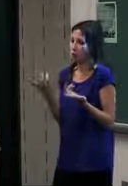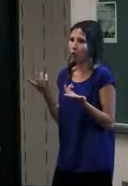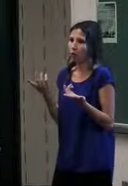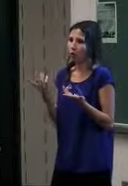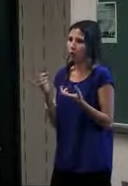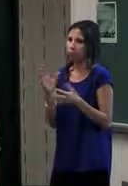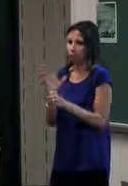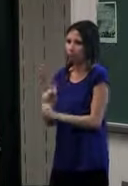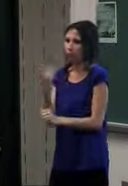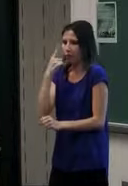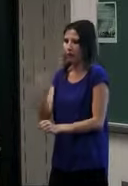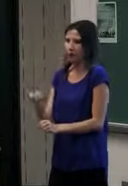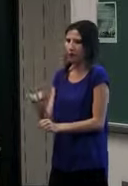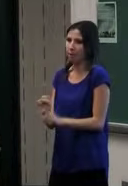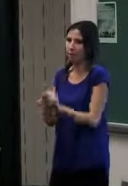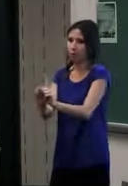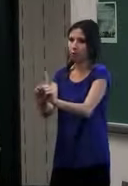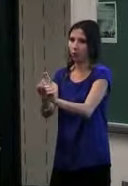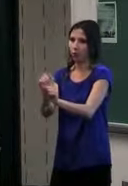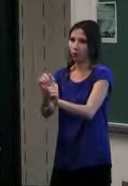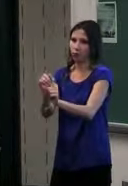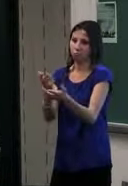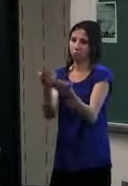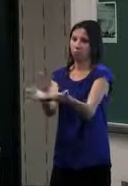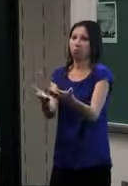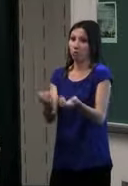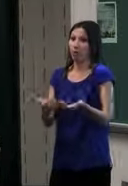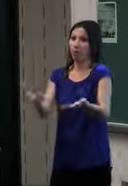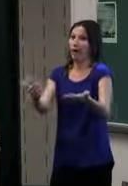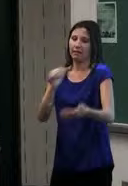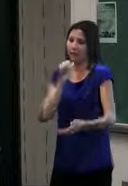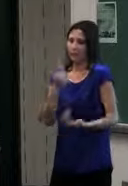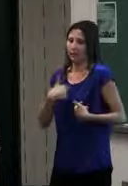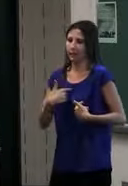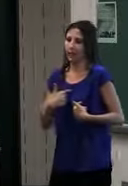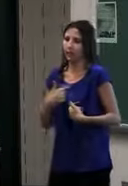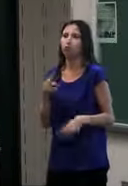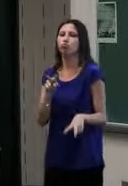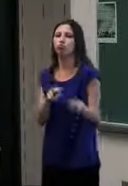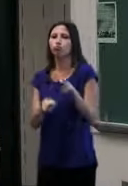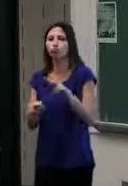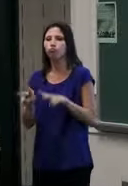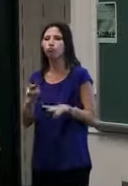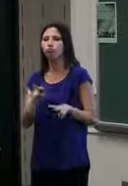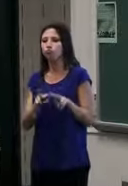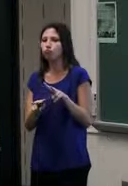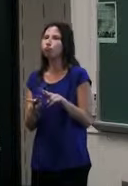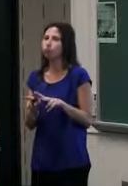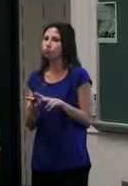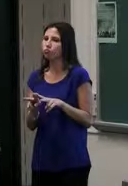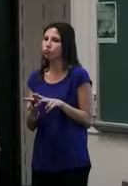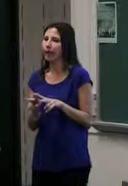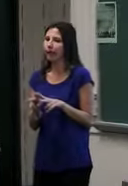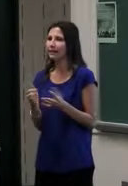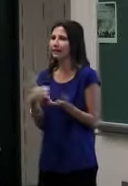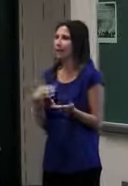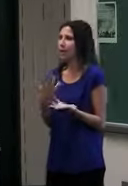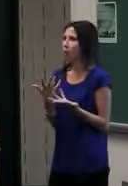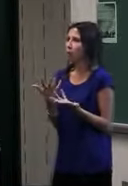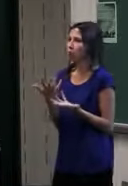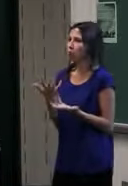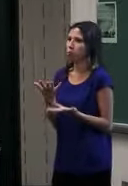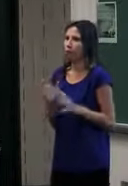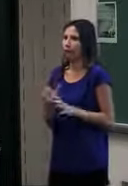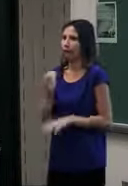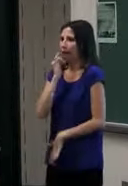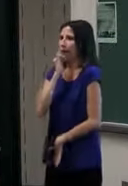know, so I just let my mentors do it, and I just watched and saw how they would do it. Just because I didn't want to mess